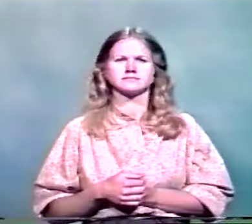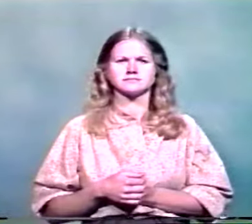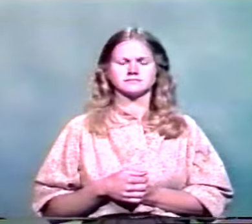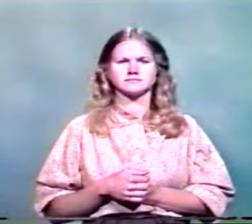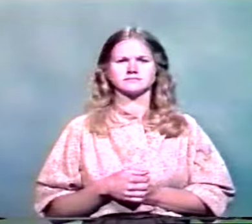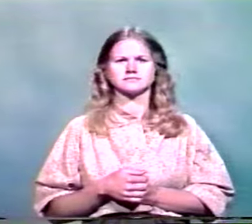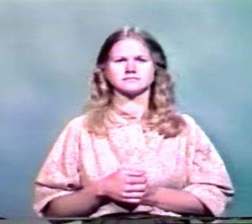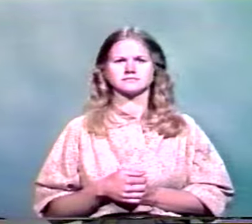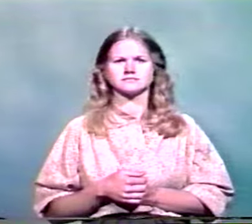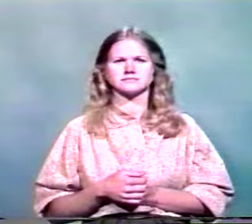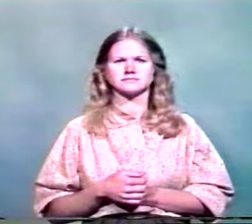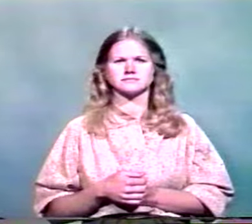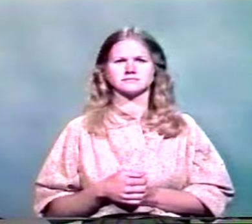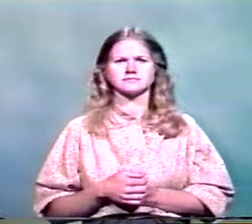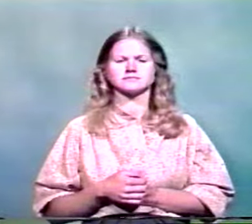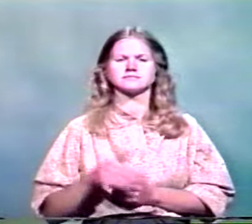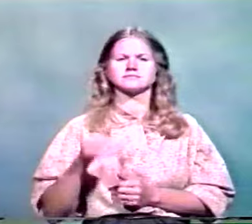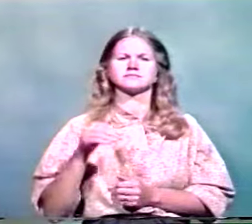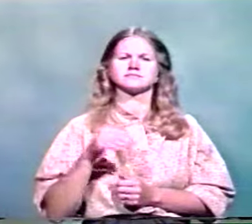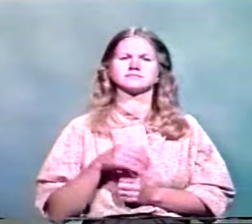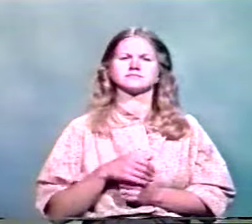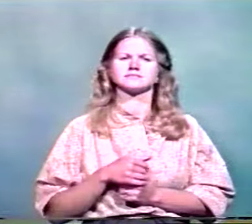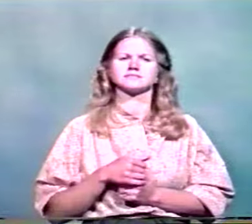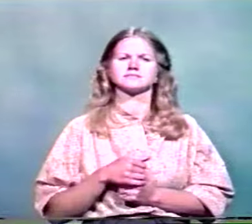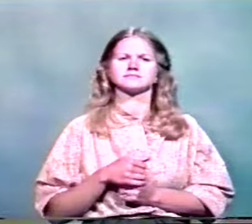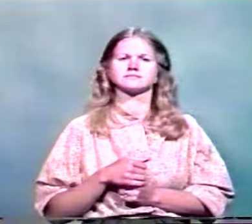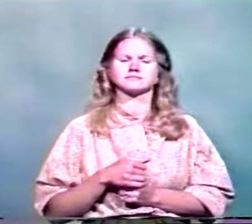To get someone's attention, usually by tapping them on the shoulder.